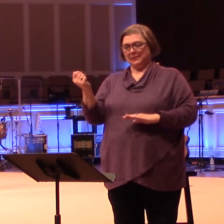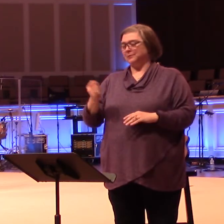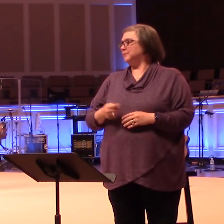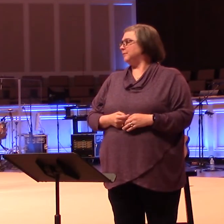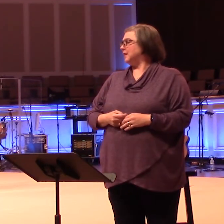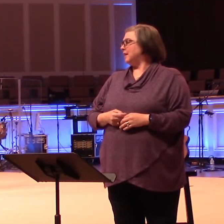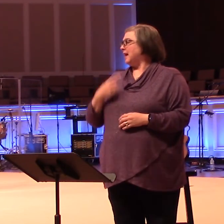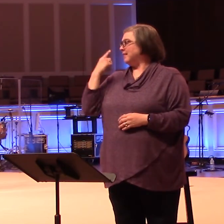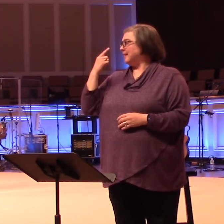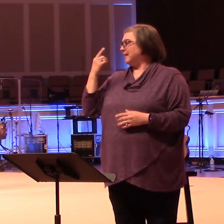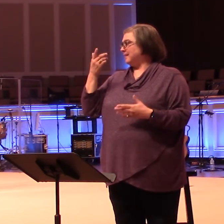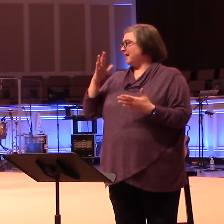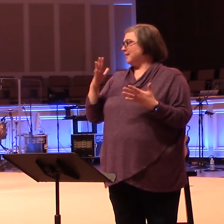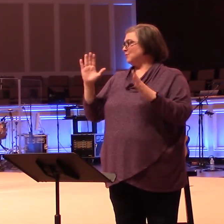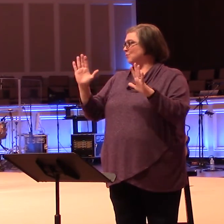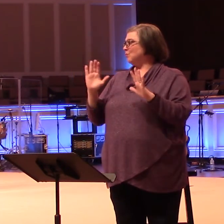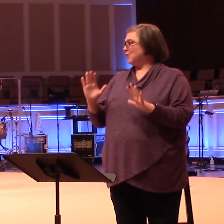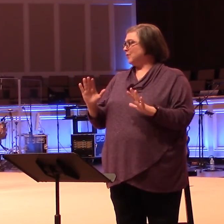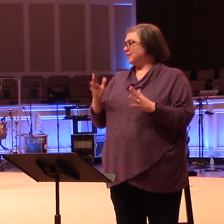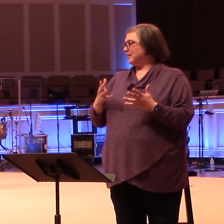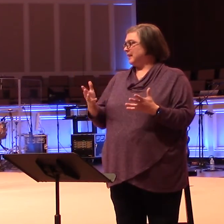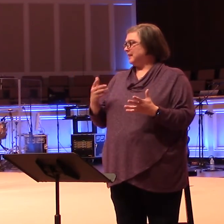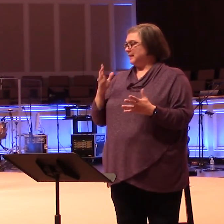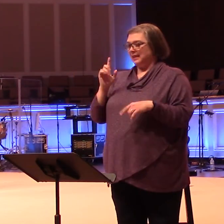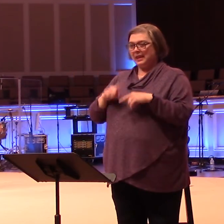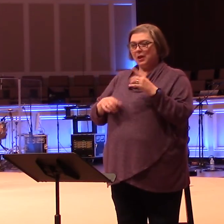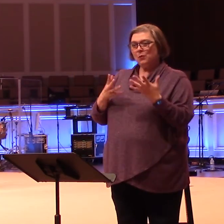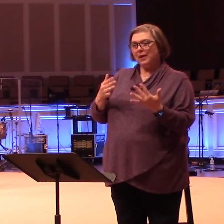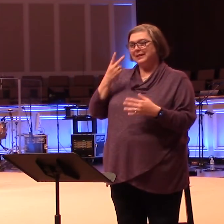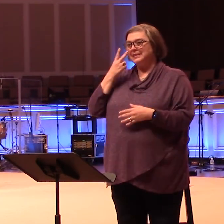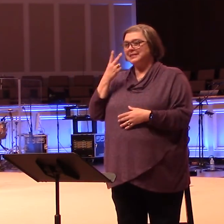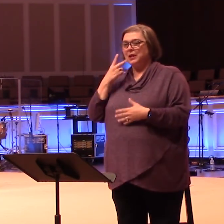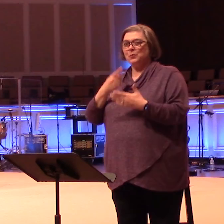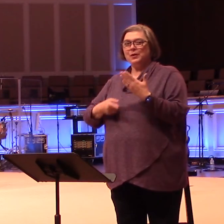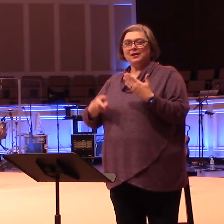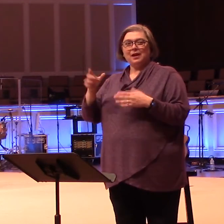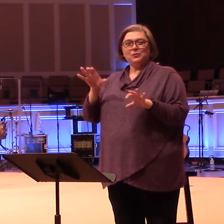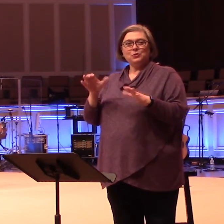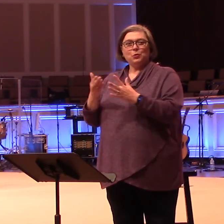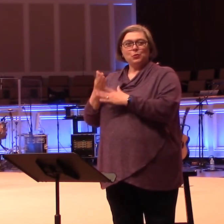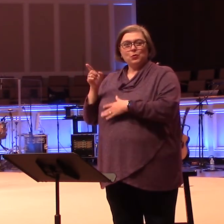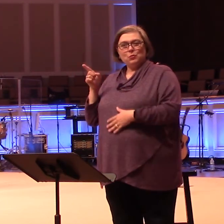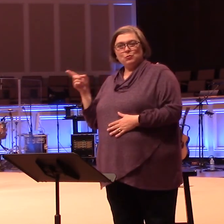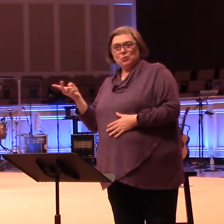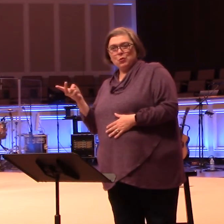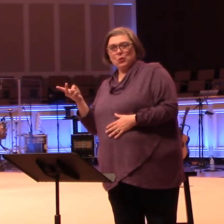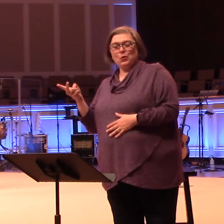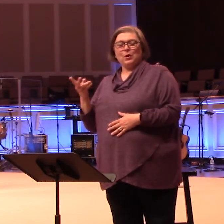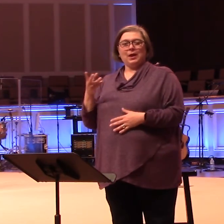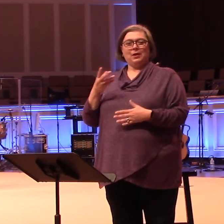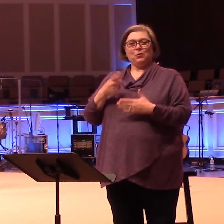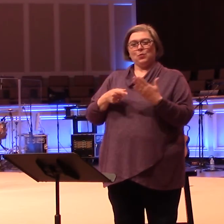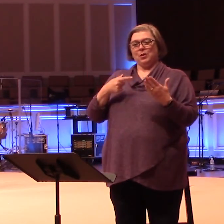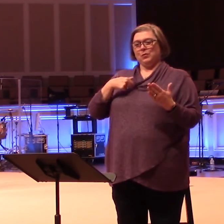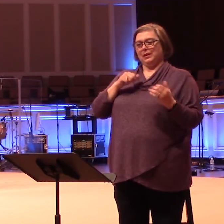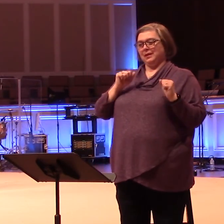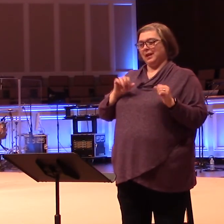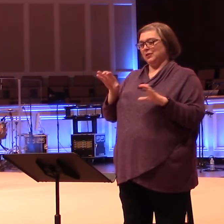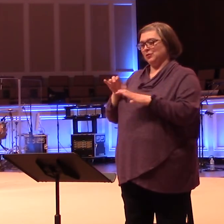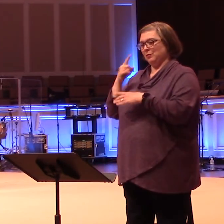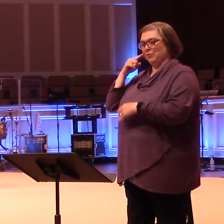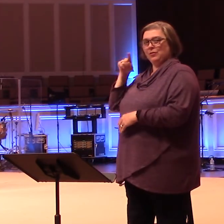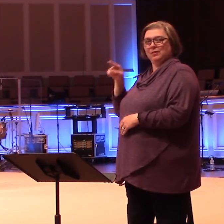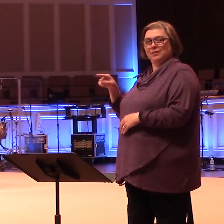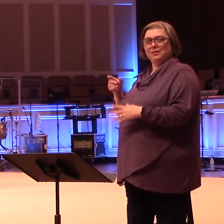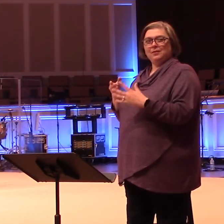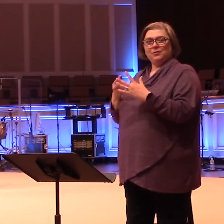of awesome things in store. We can't wait to see what God's going to do in our lives through you. Can't wait to see what God's going to do in your lives. If you've been obedient today, there are new